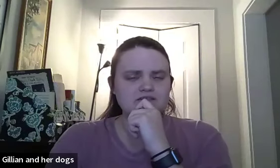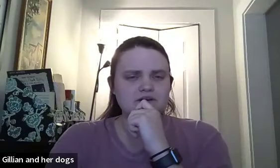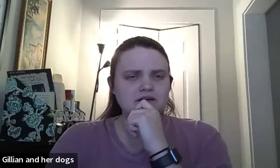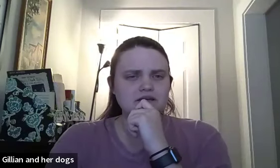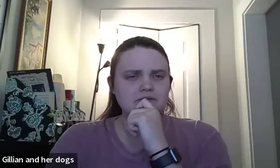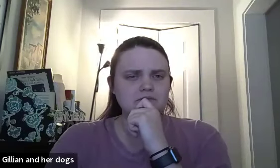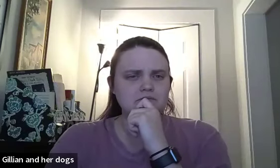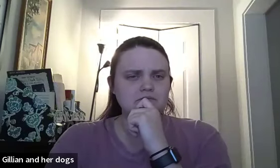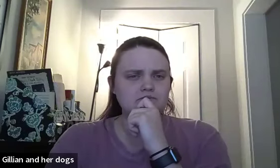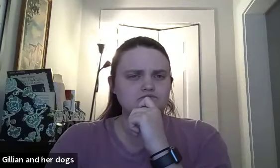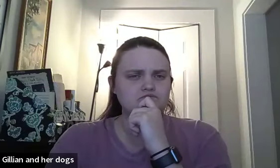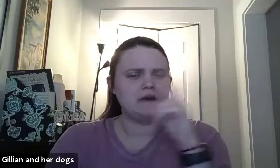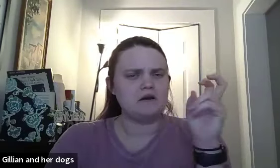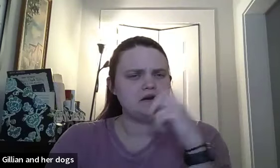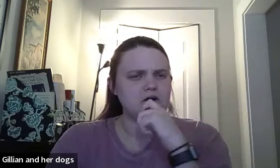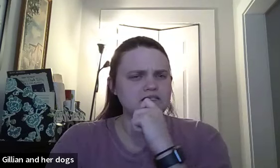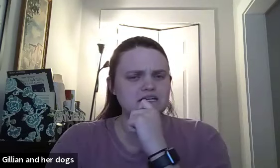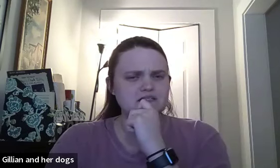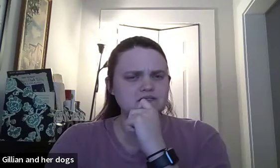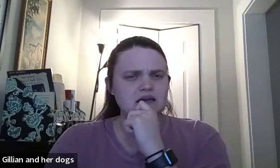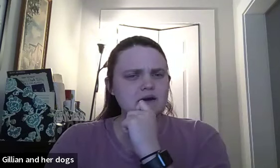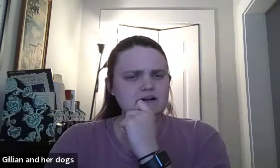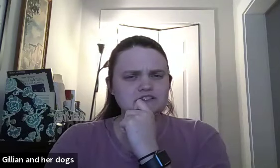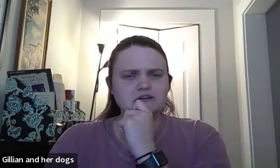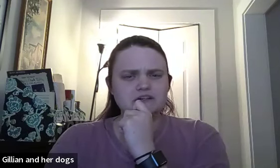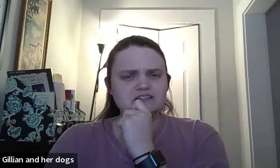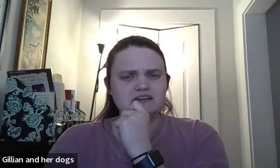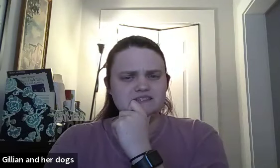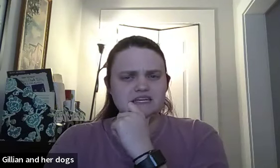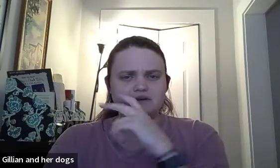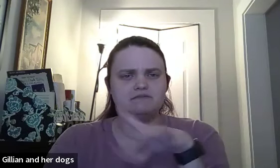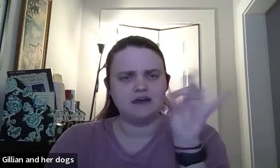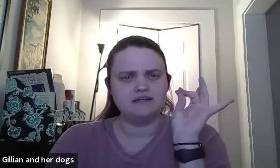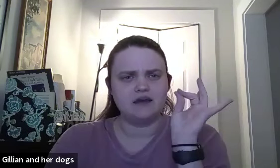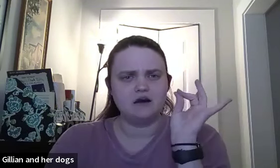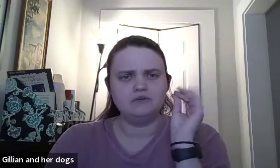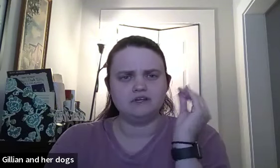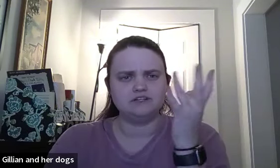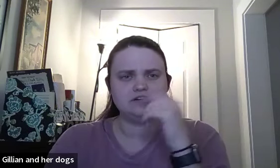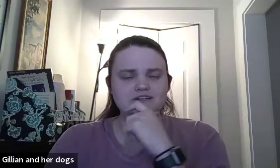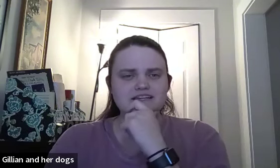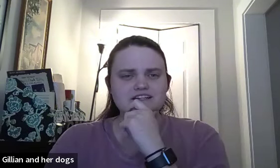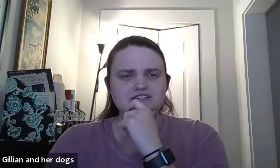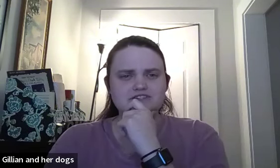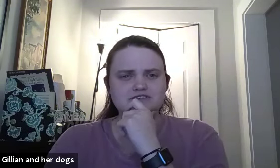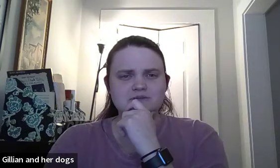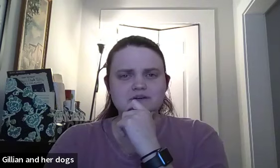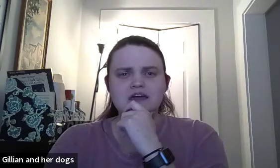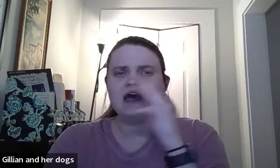It's a very rare occurrence, I guess I would say. I'll actually look into that and see, and if I find out, I will let y'all know because that's actually an interesting one.